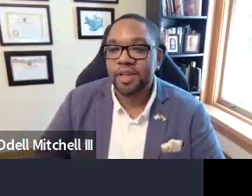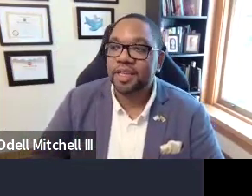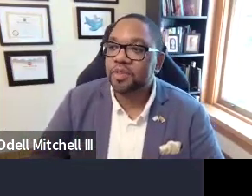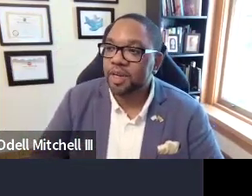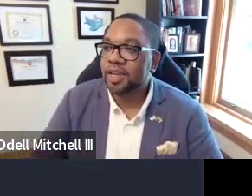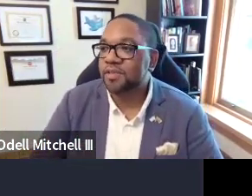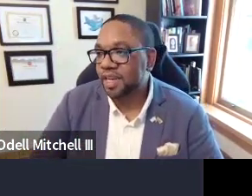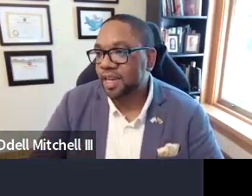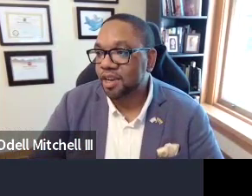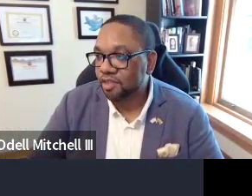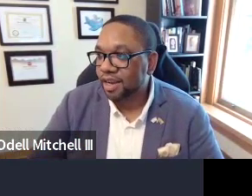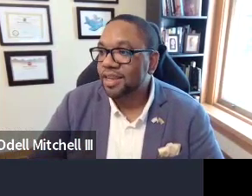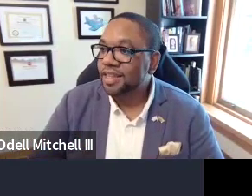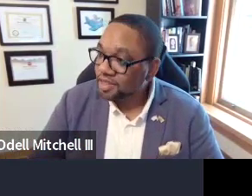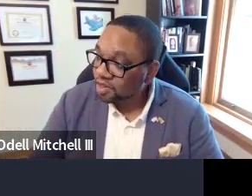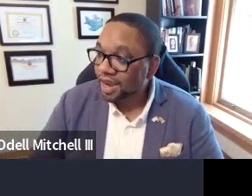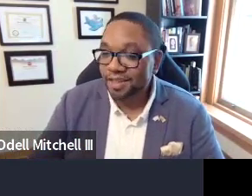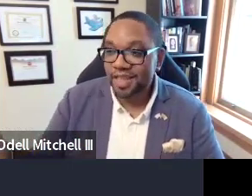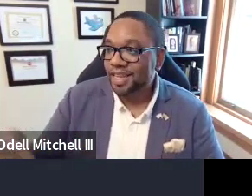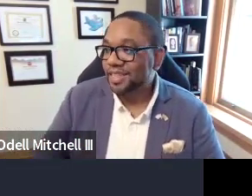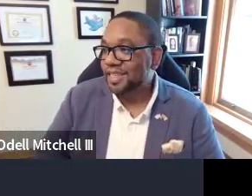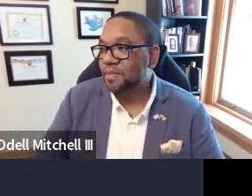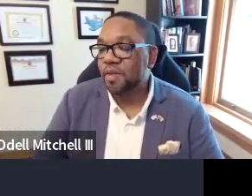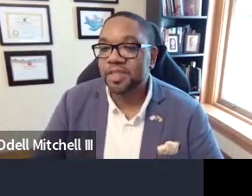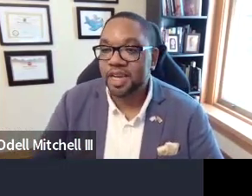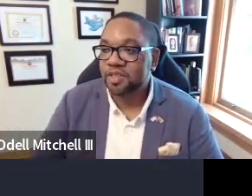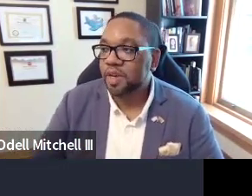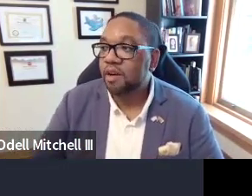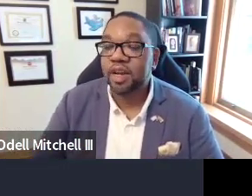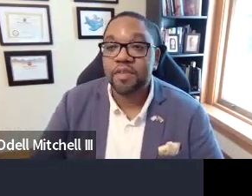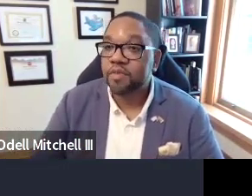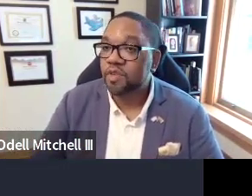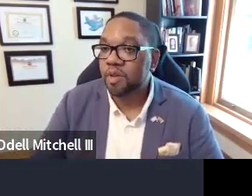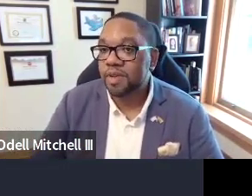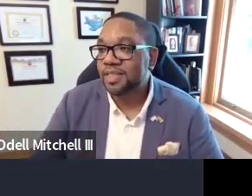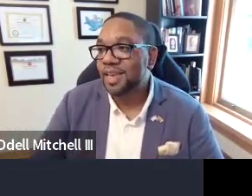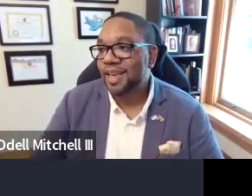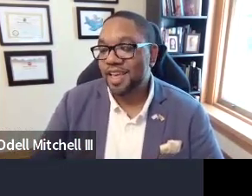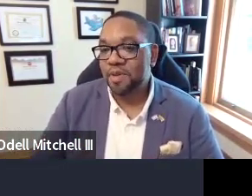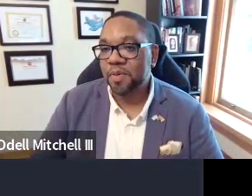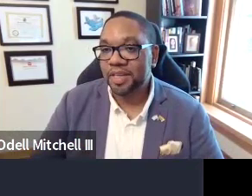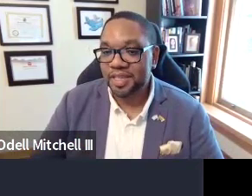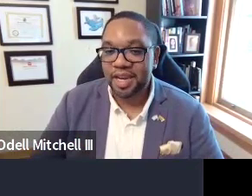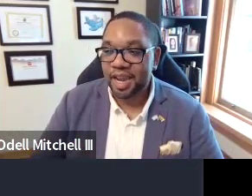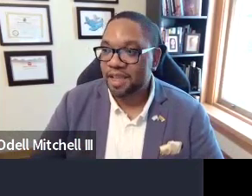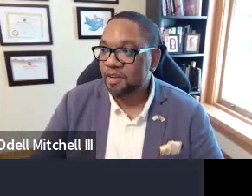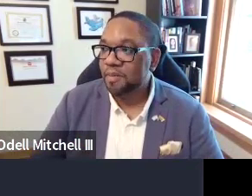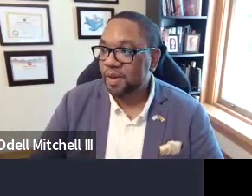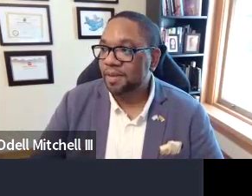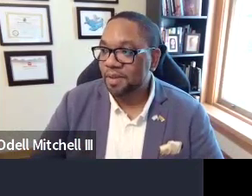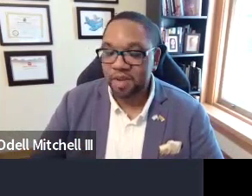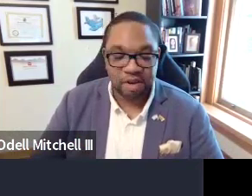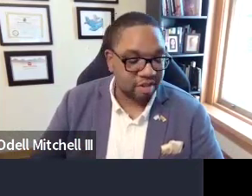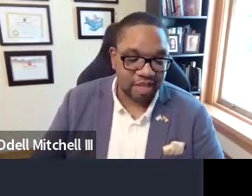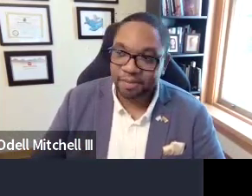your ability to read and understand a contract? This is great, so thanks. I see some folks answering here. I'll give us a few moments as people continue to answer,